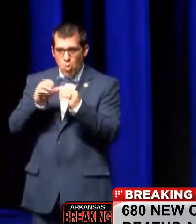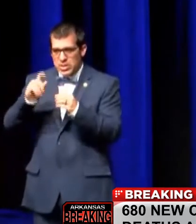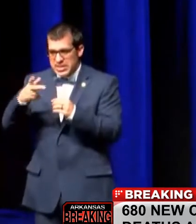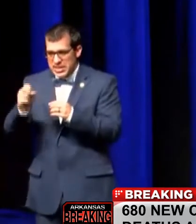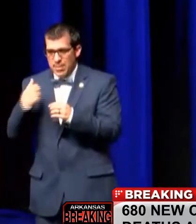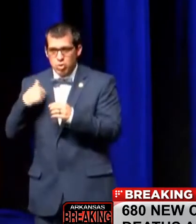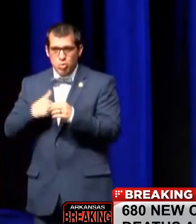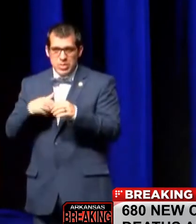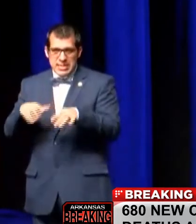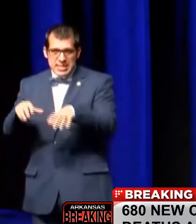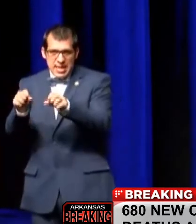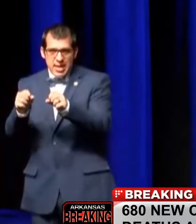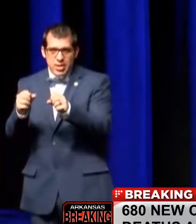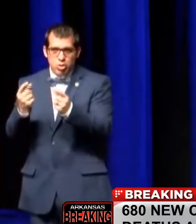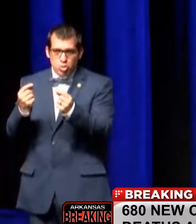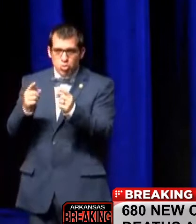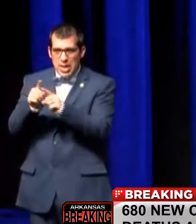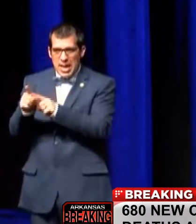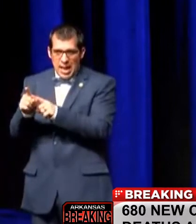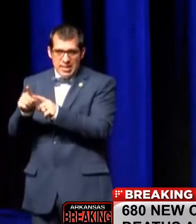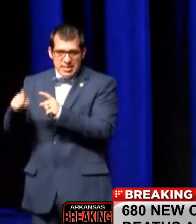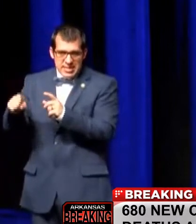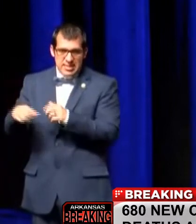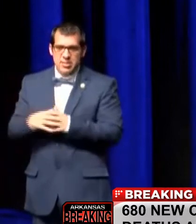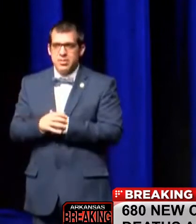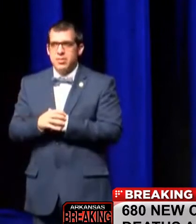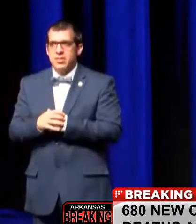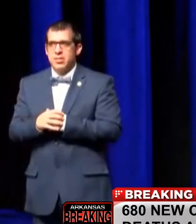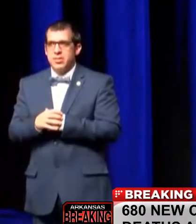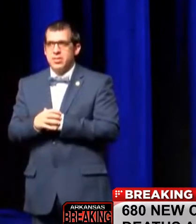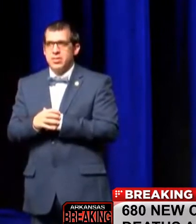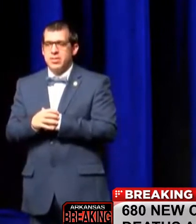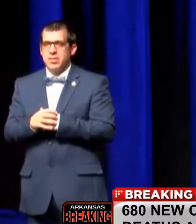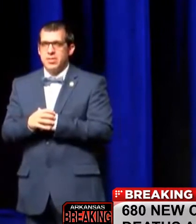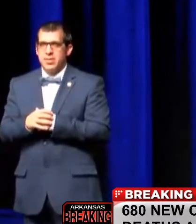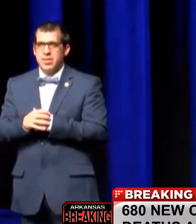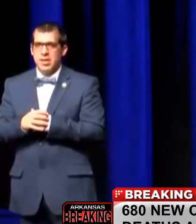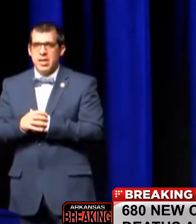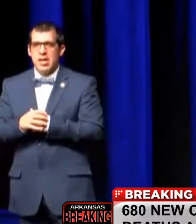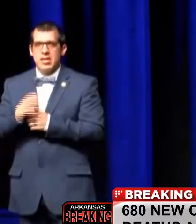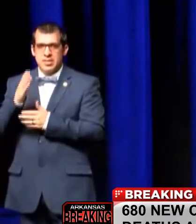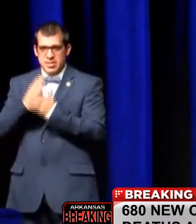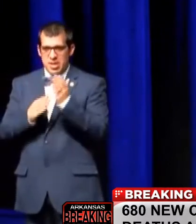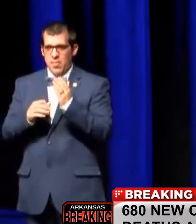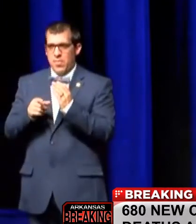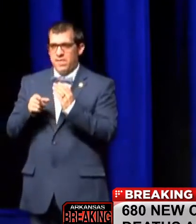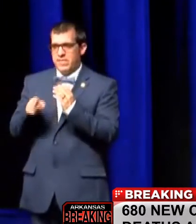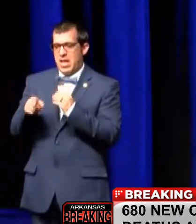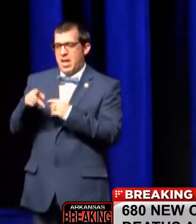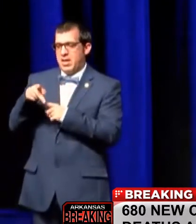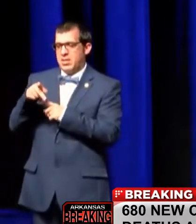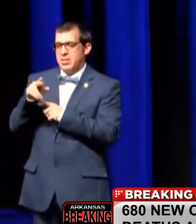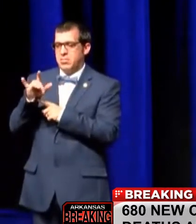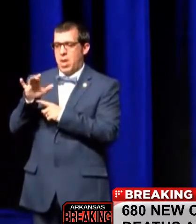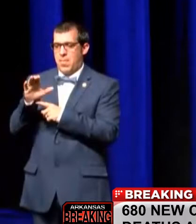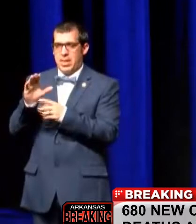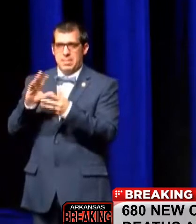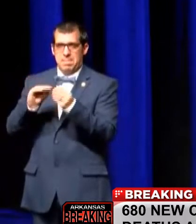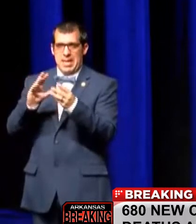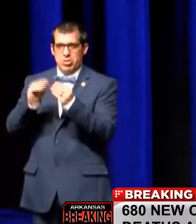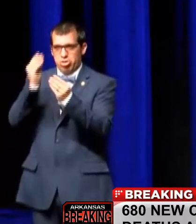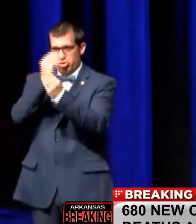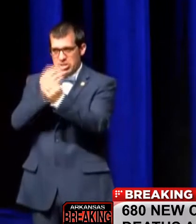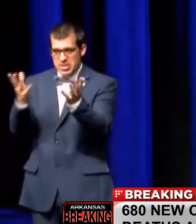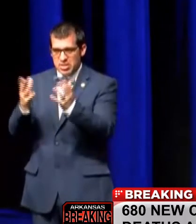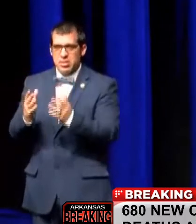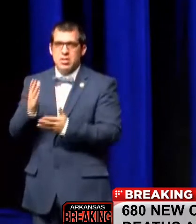take as needed, and I have some of those are public messaging steps that we can